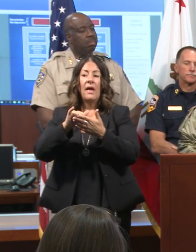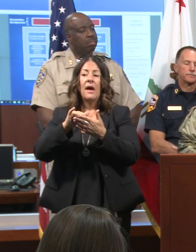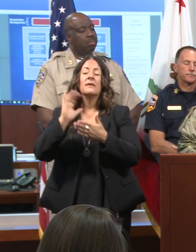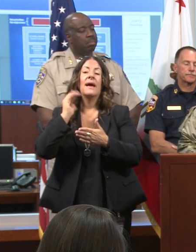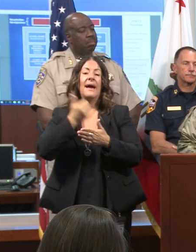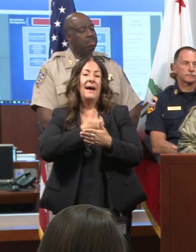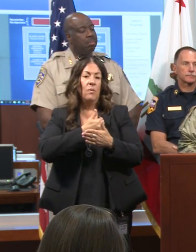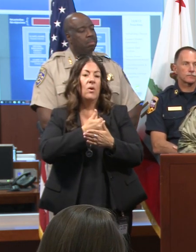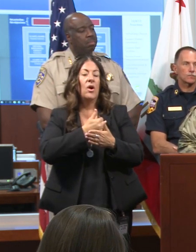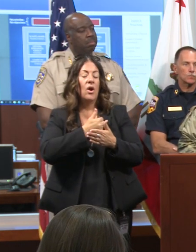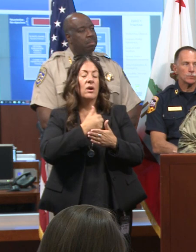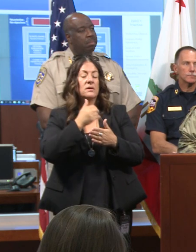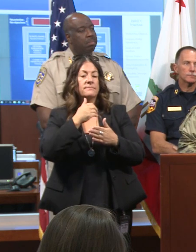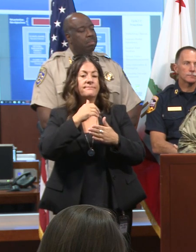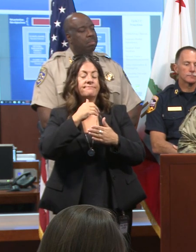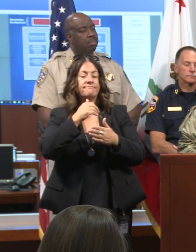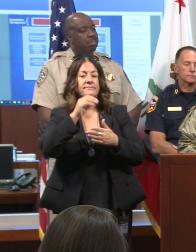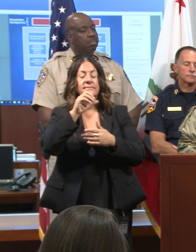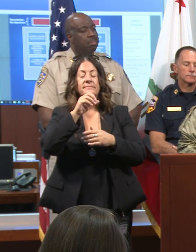to do